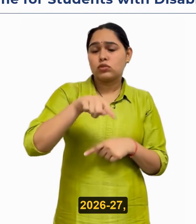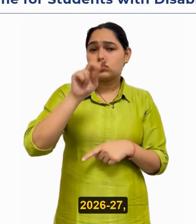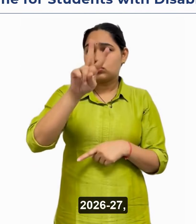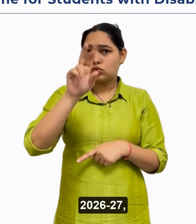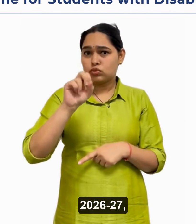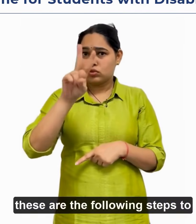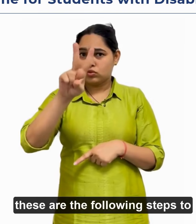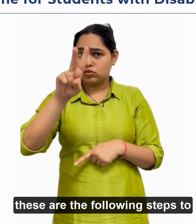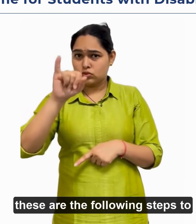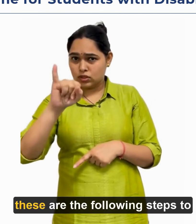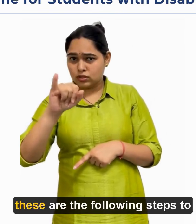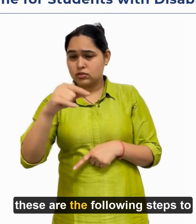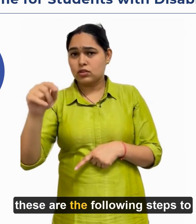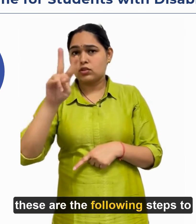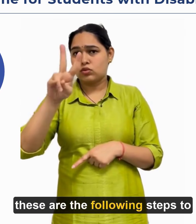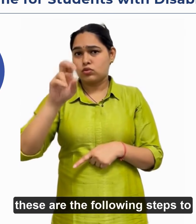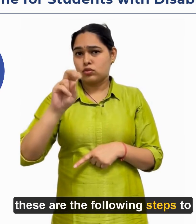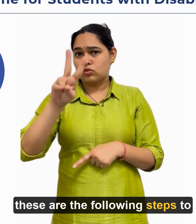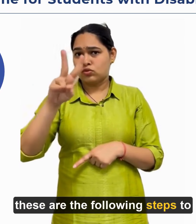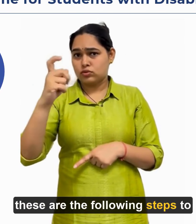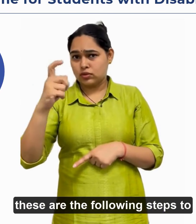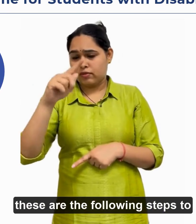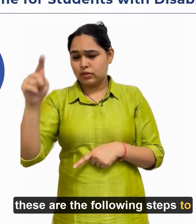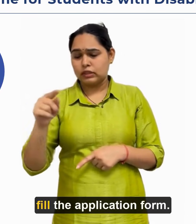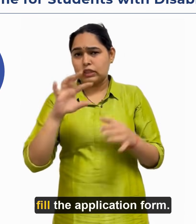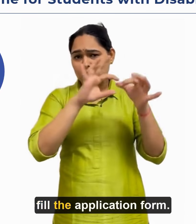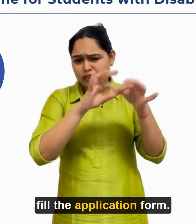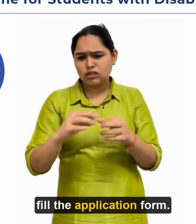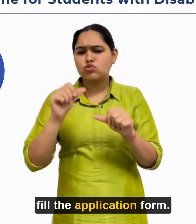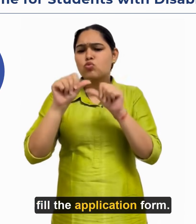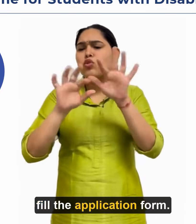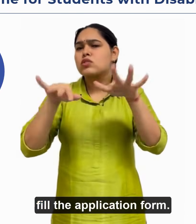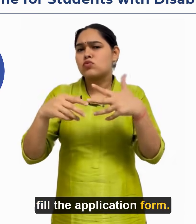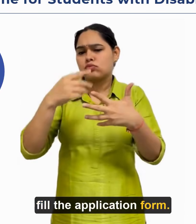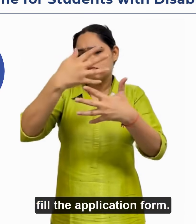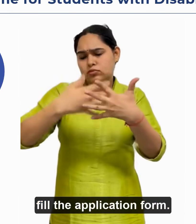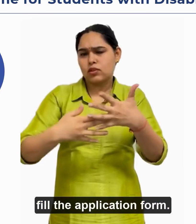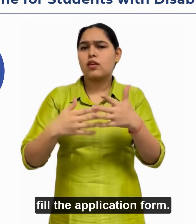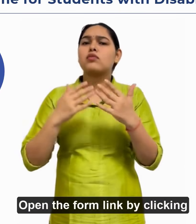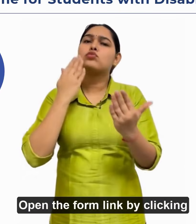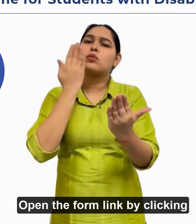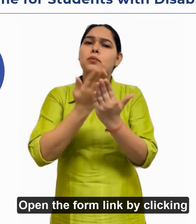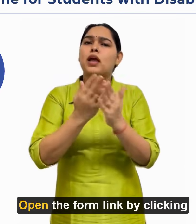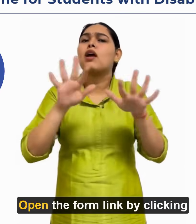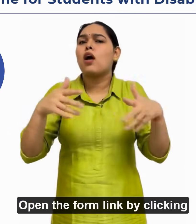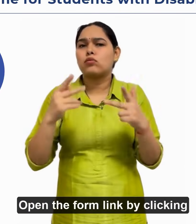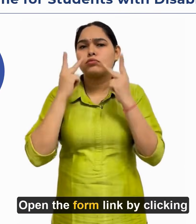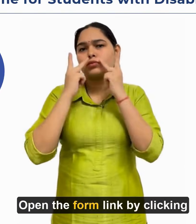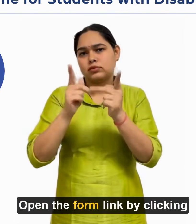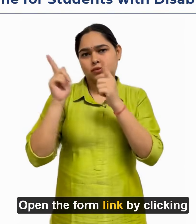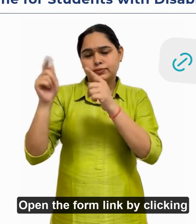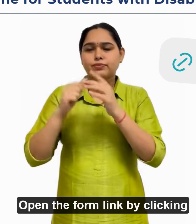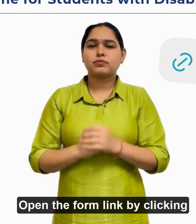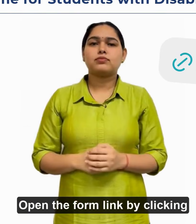2026-27, these are the following steps to fill the application form. Open the form link